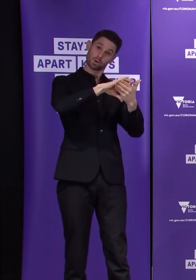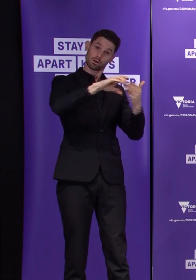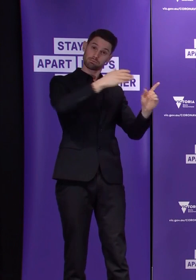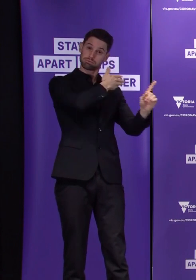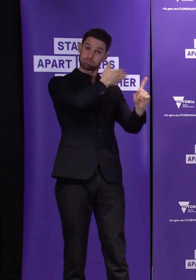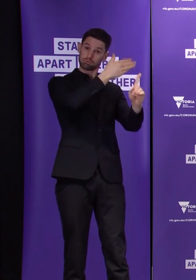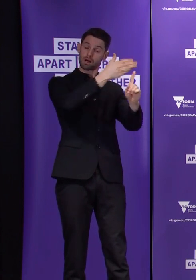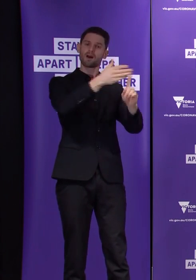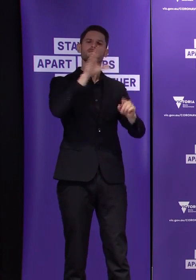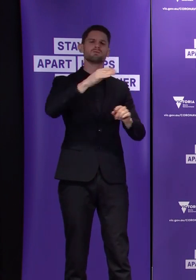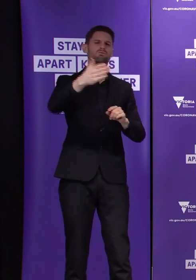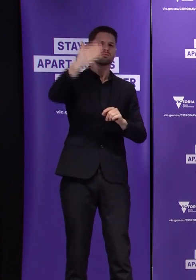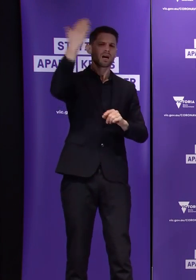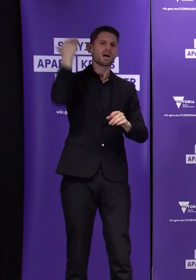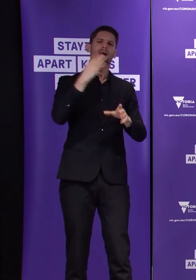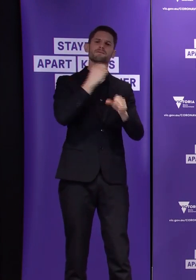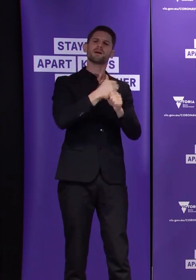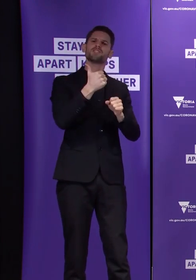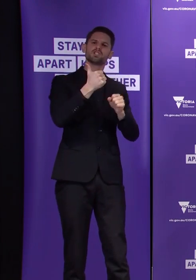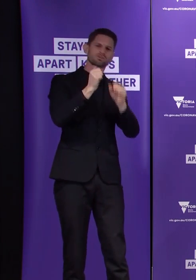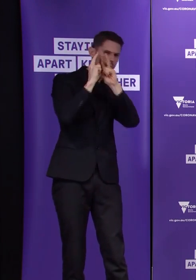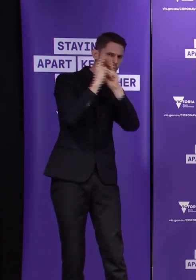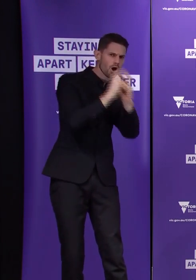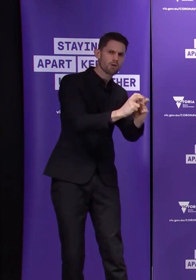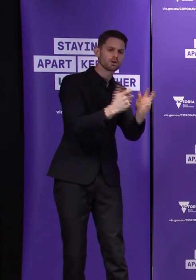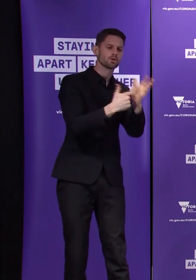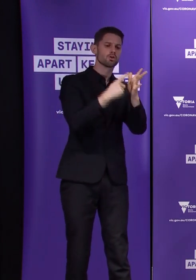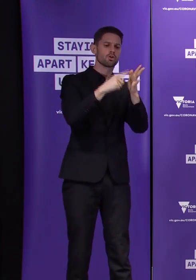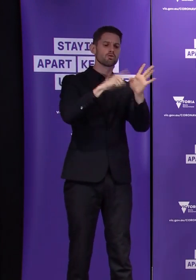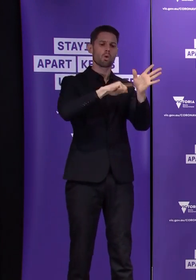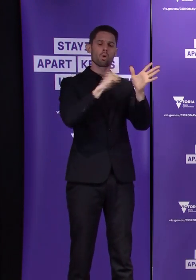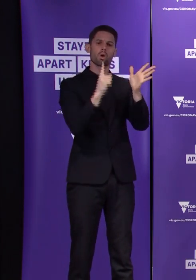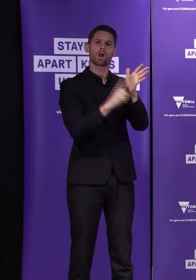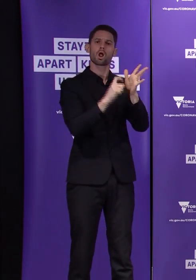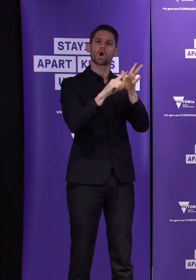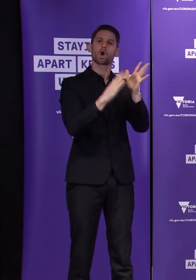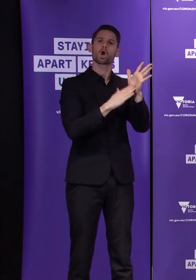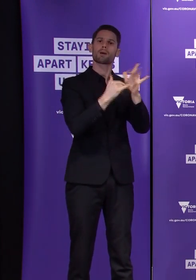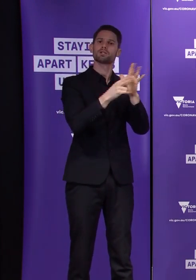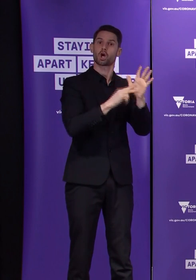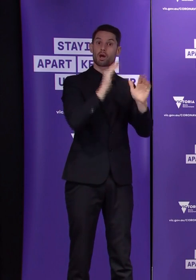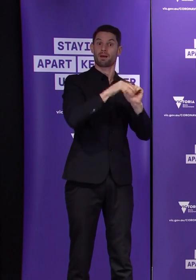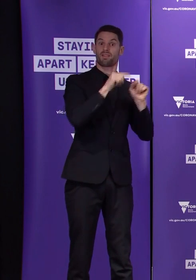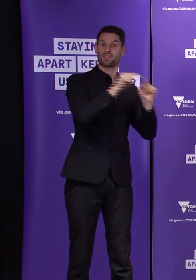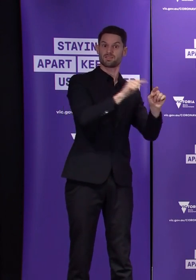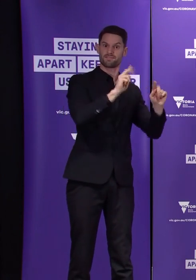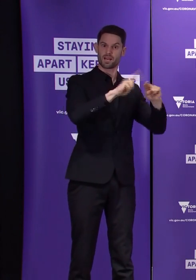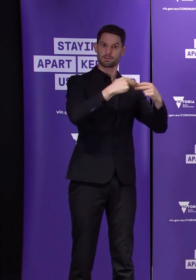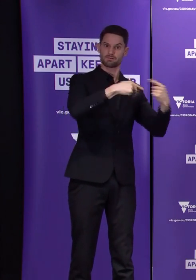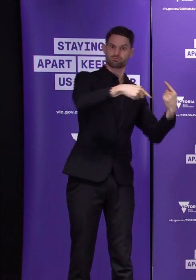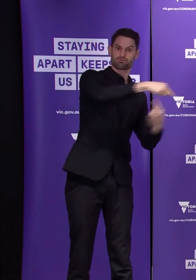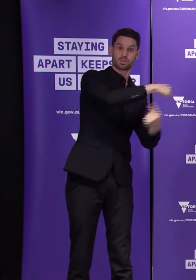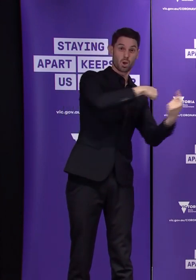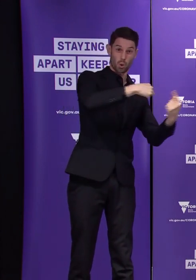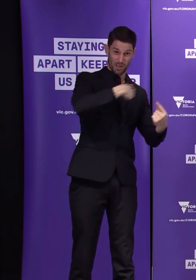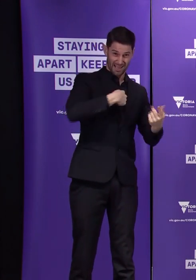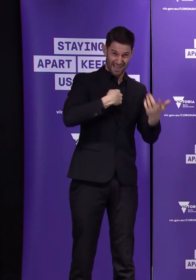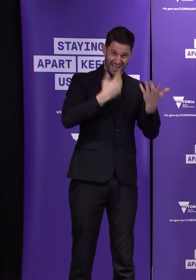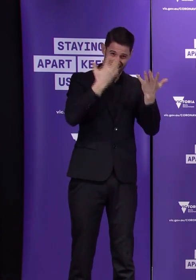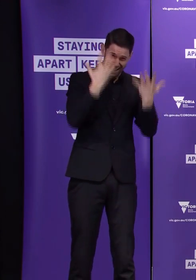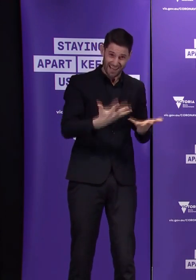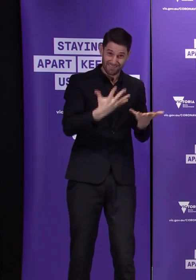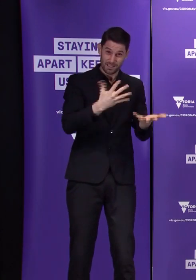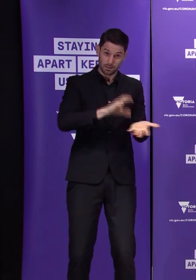recommendations of the Royal Commission into Family Violence. That $2.9 billion constitutes more than every other jurisdiction in Australia